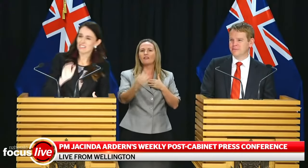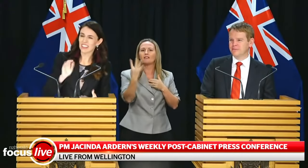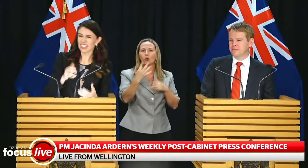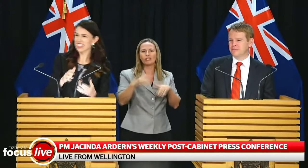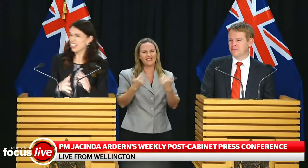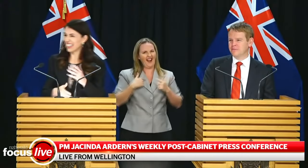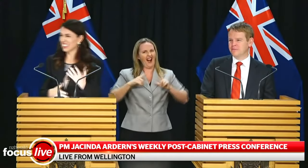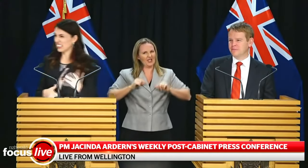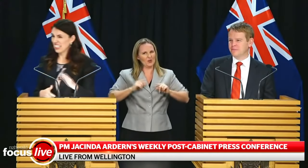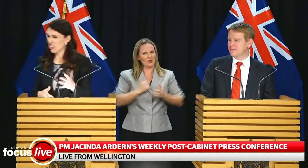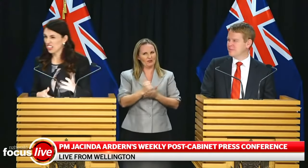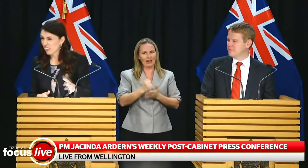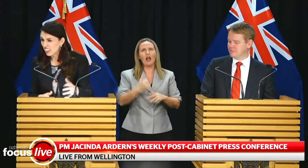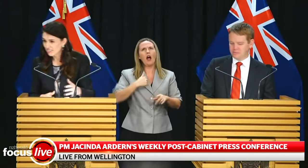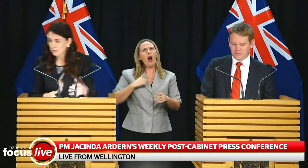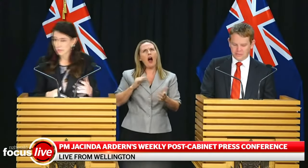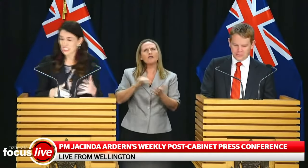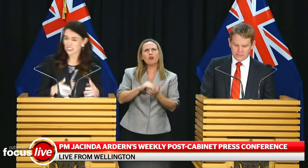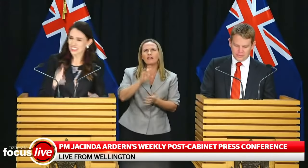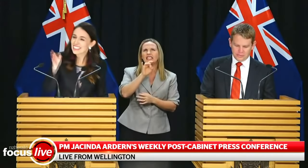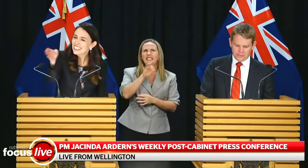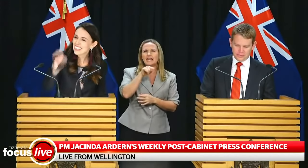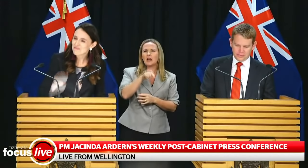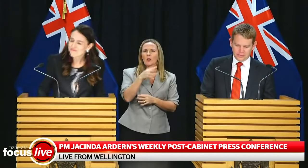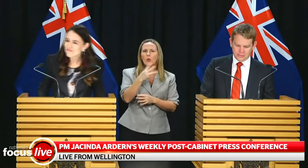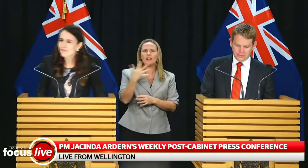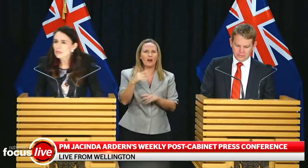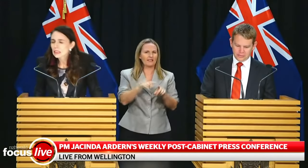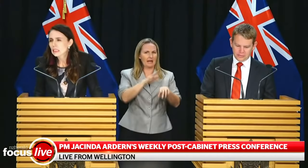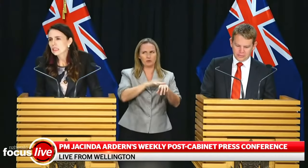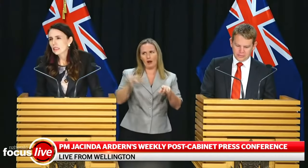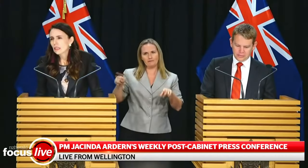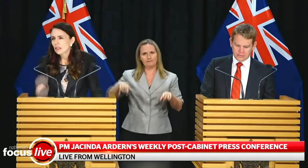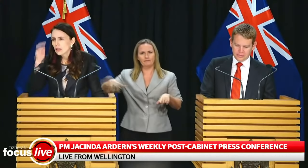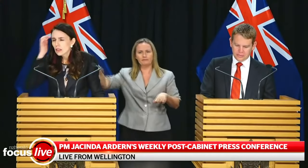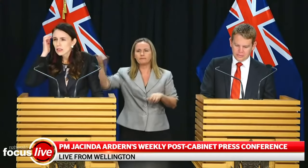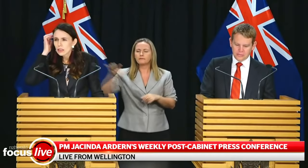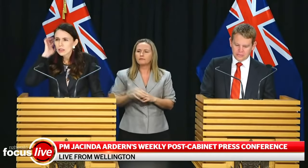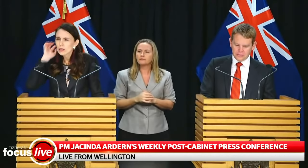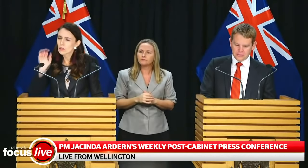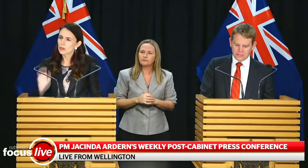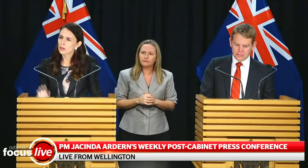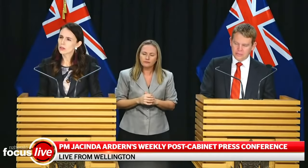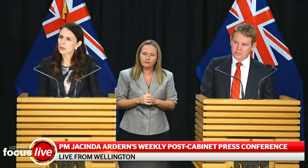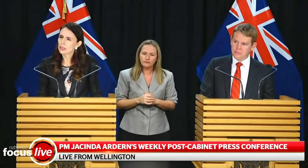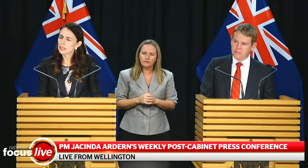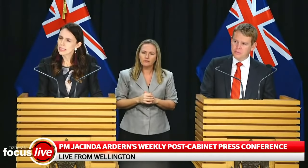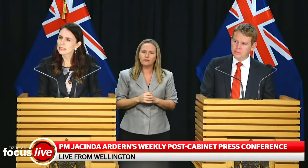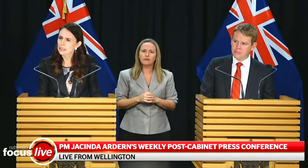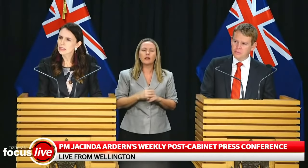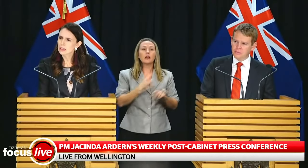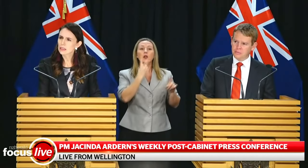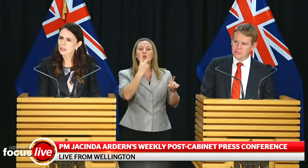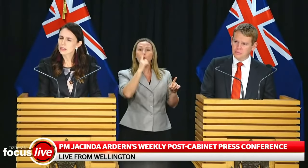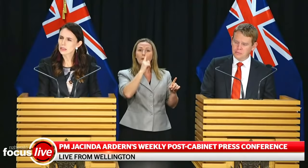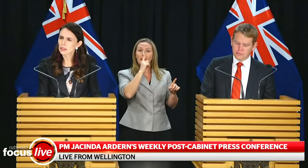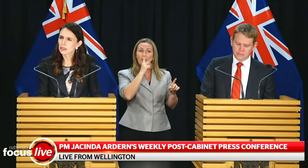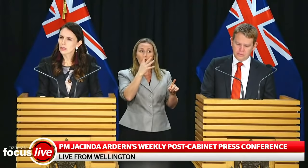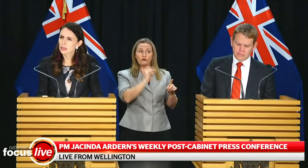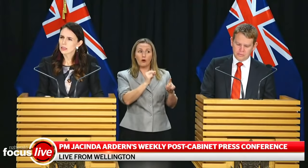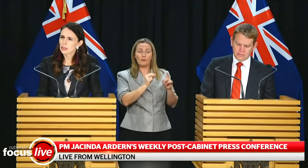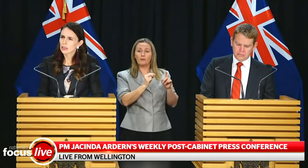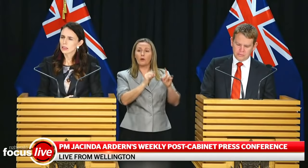miners who... In fact, I think I landed at 10:35, potentially. Yeah. The two miners who travelled here from Northern Territory, how long did they spend out in